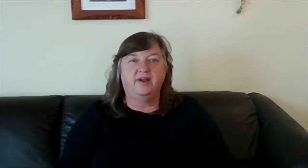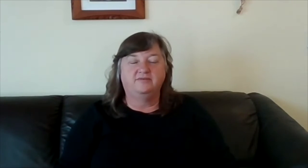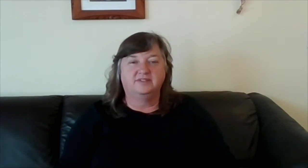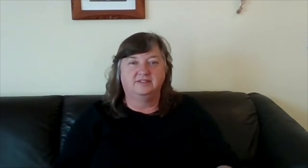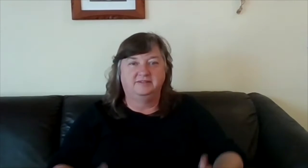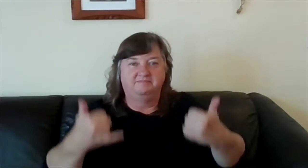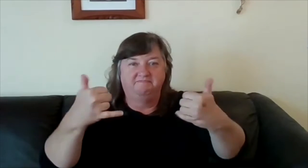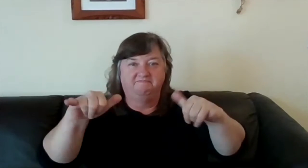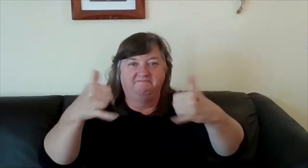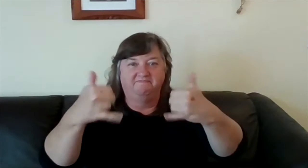Playground.